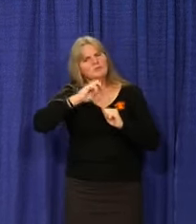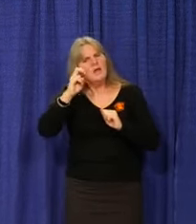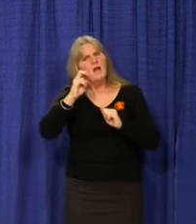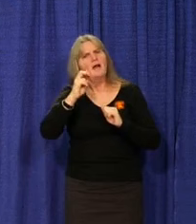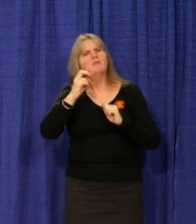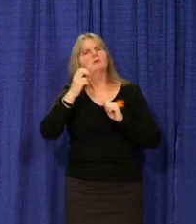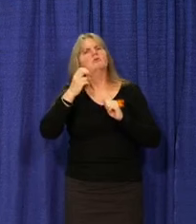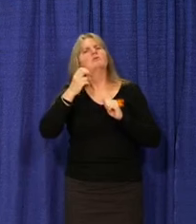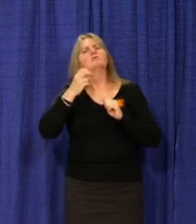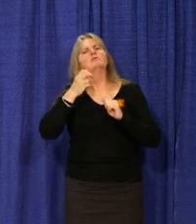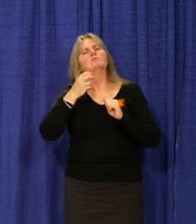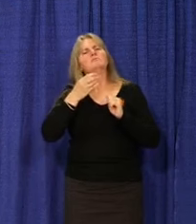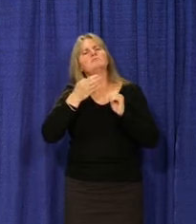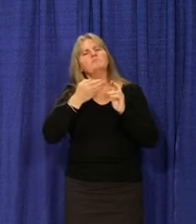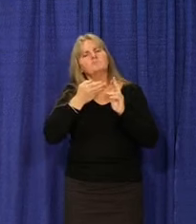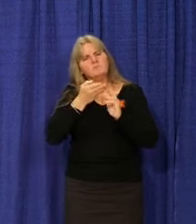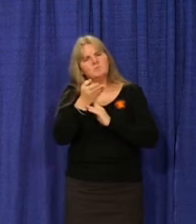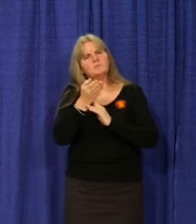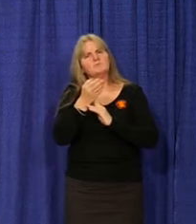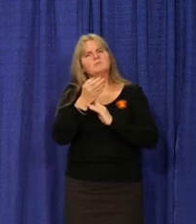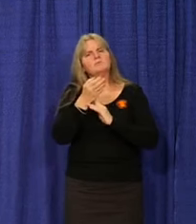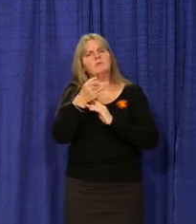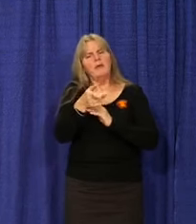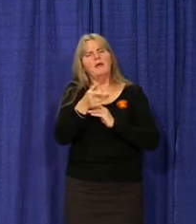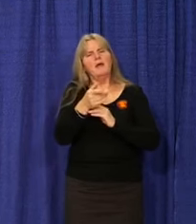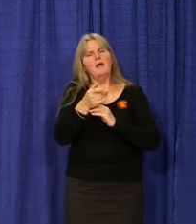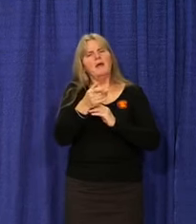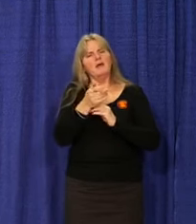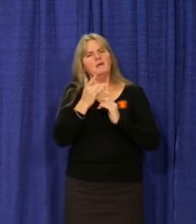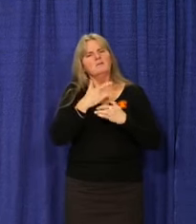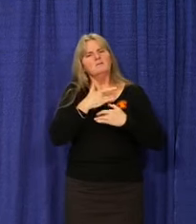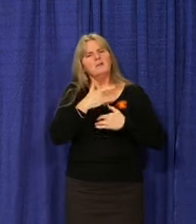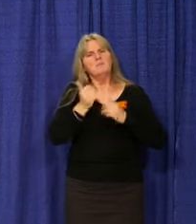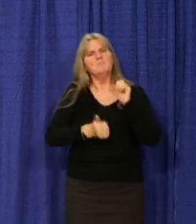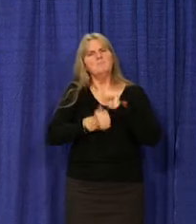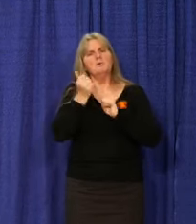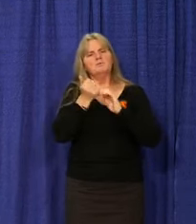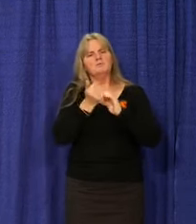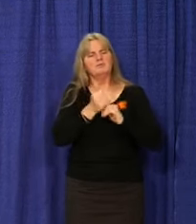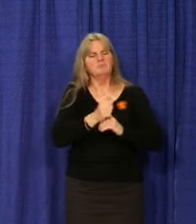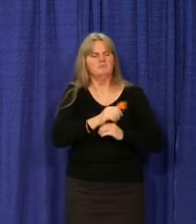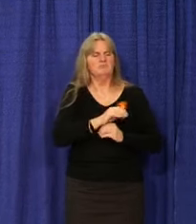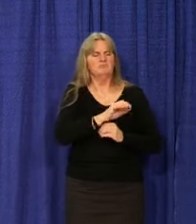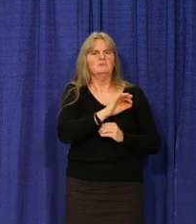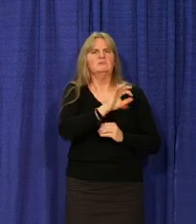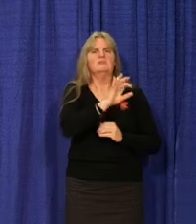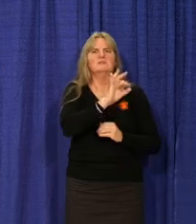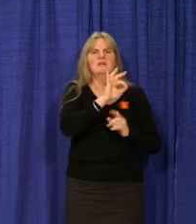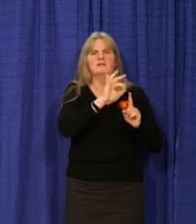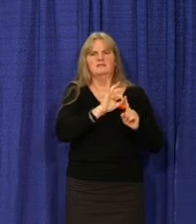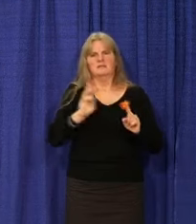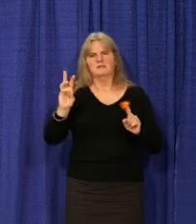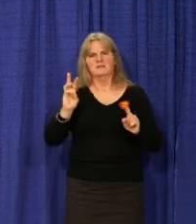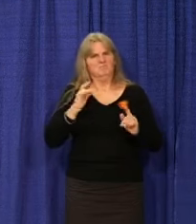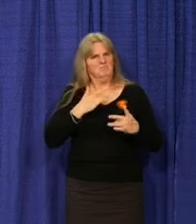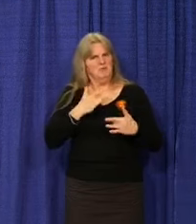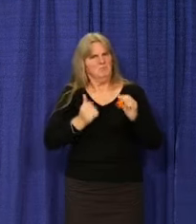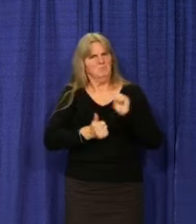is staffed will be the preponderance of the travelers. Thank you. Haley, do you have another